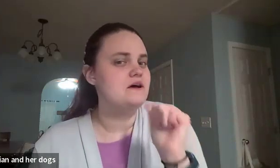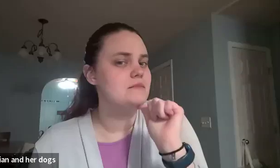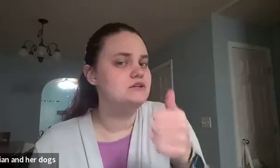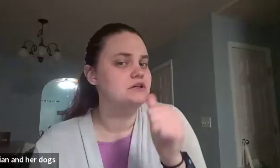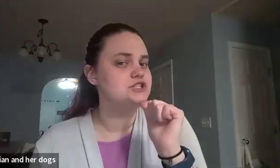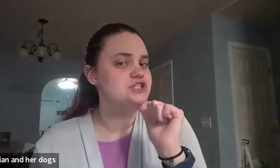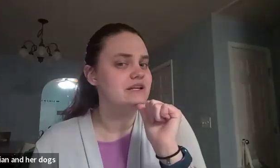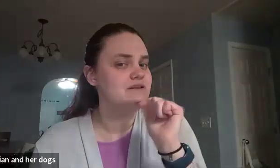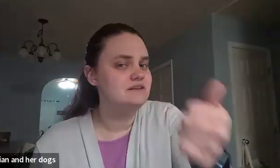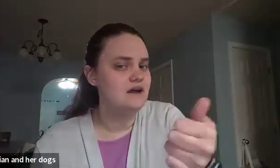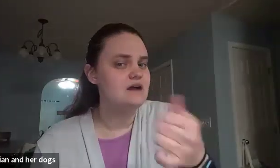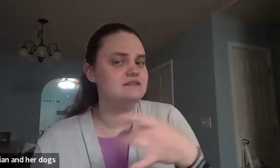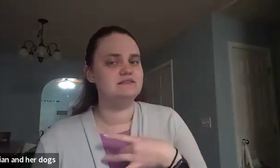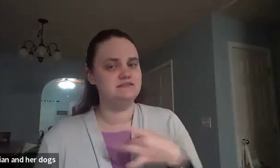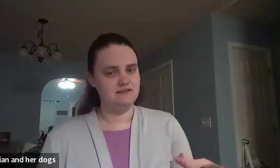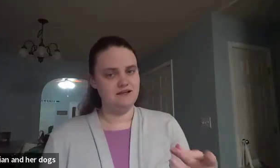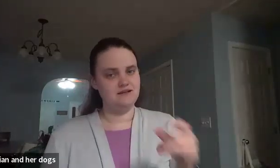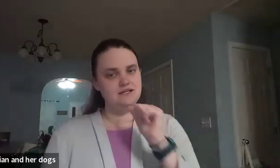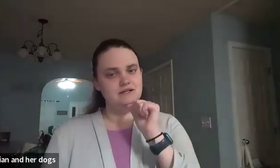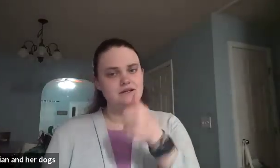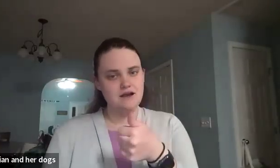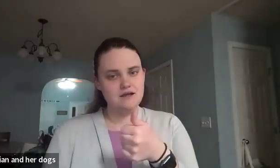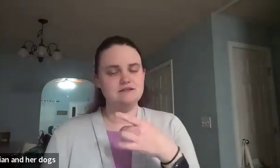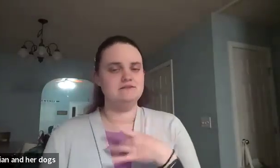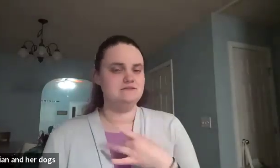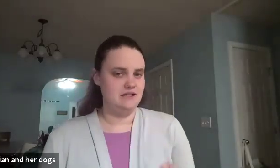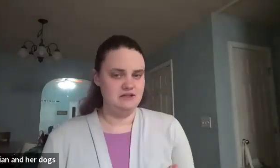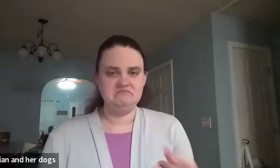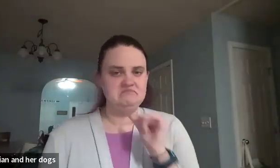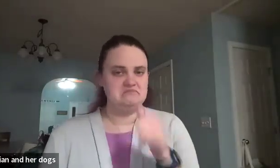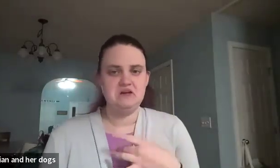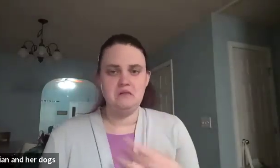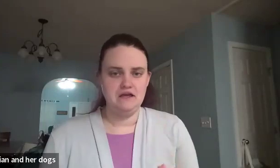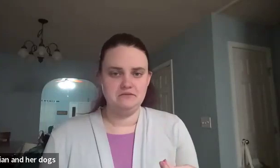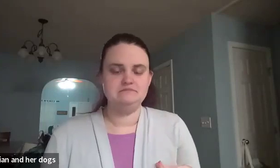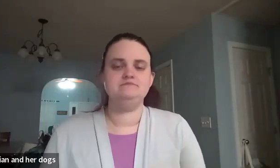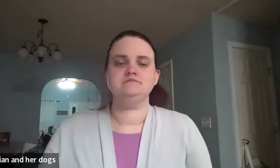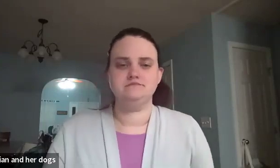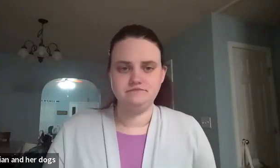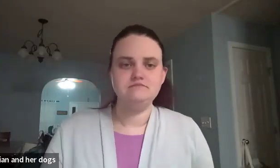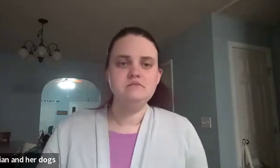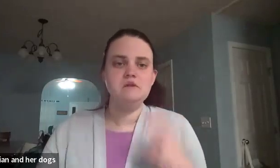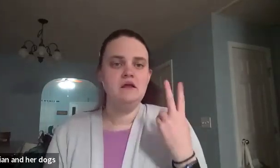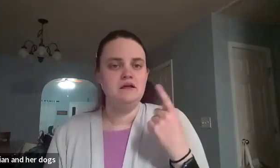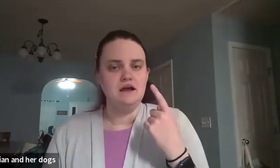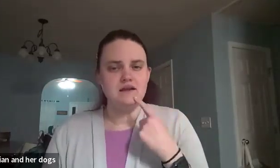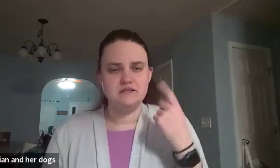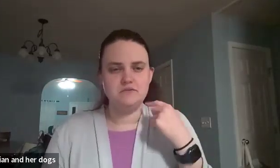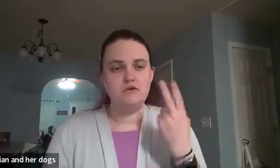thumb under our chin, not like, not like. I don't like. Like I've said